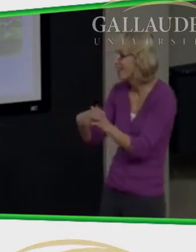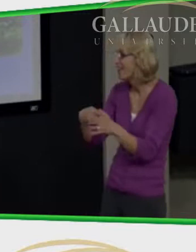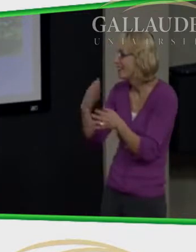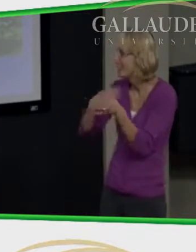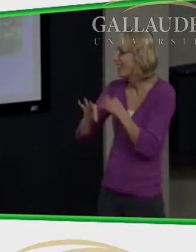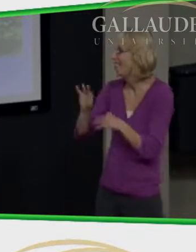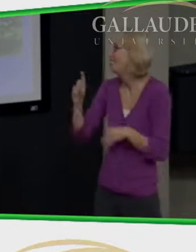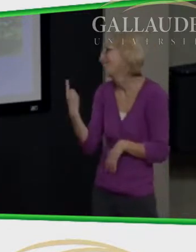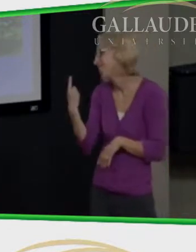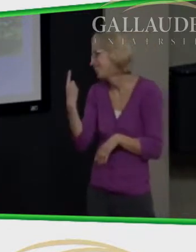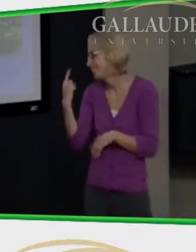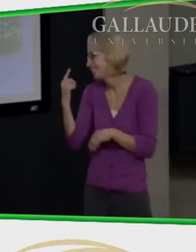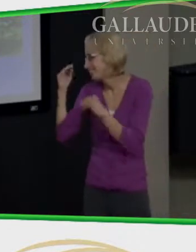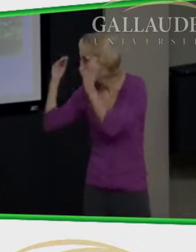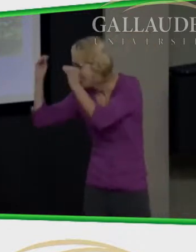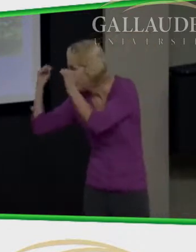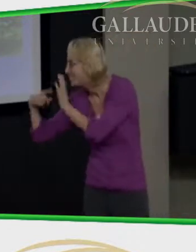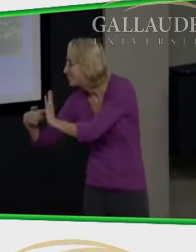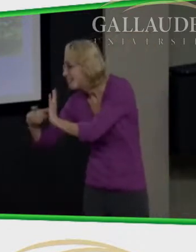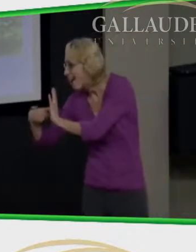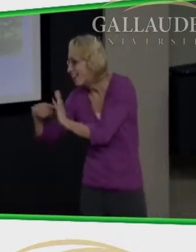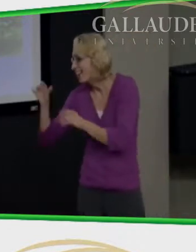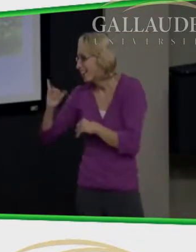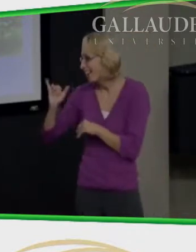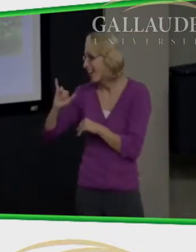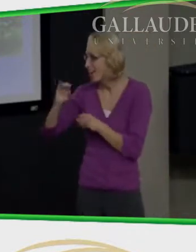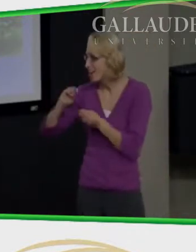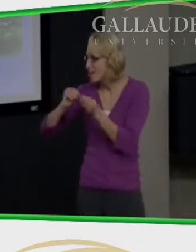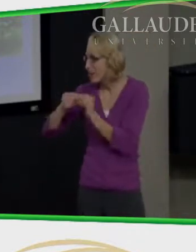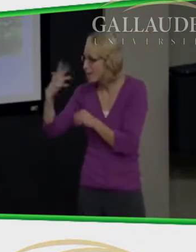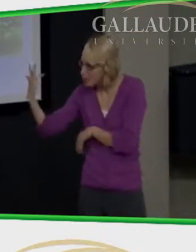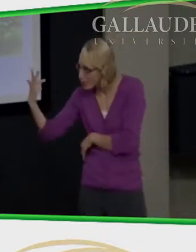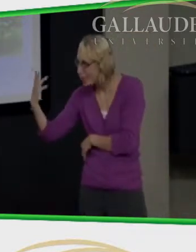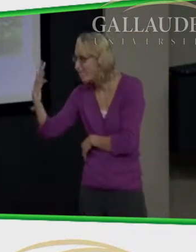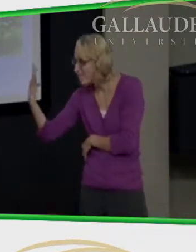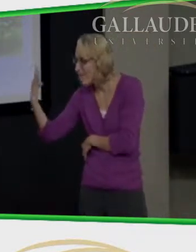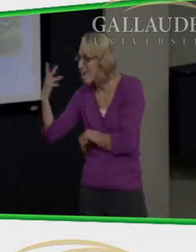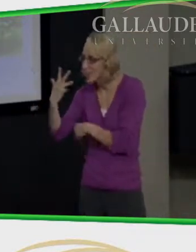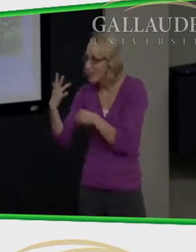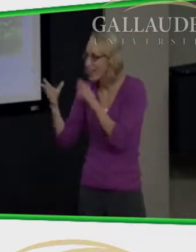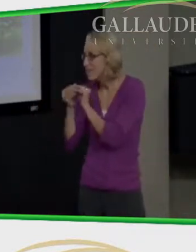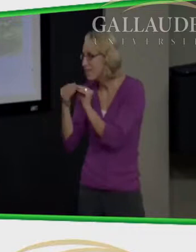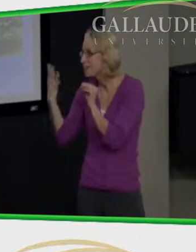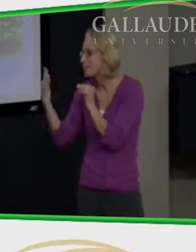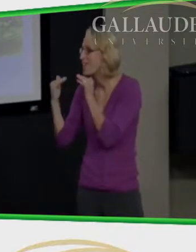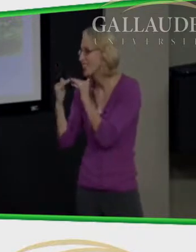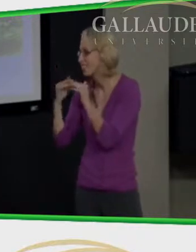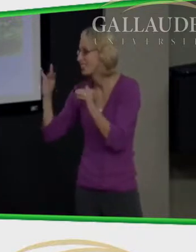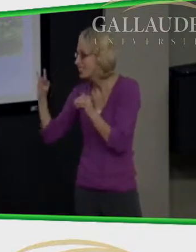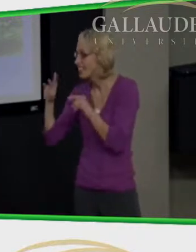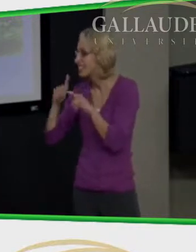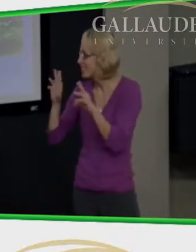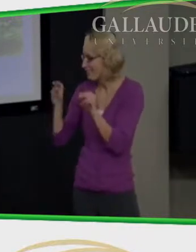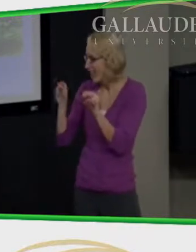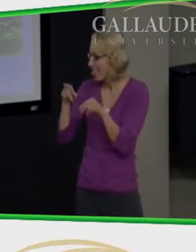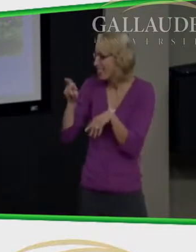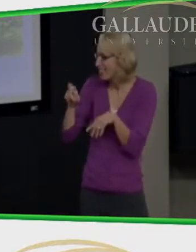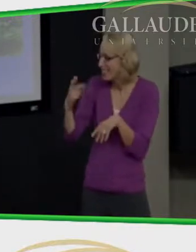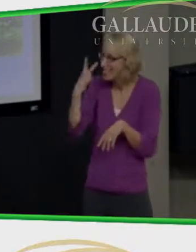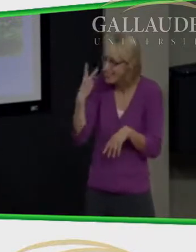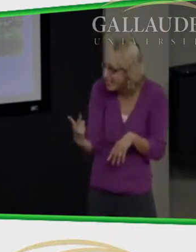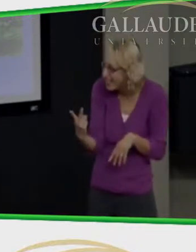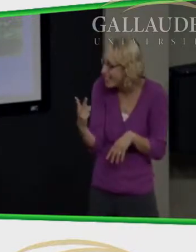for the and the symbolic, and not just for teacher modeling, but teacher modeling of